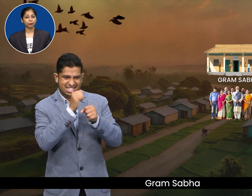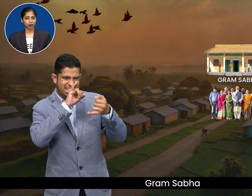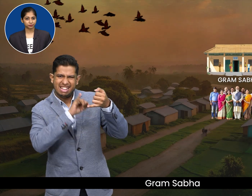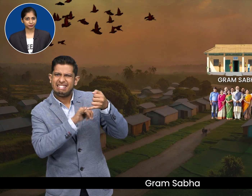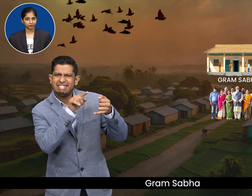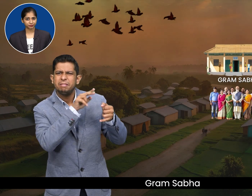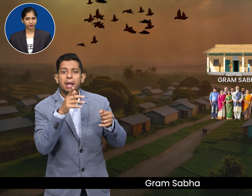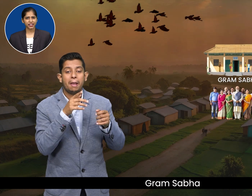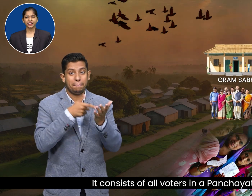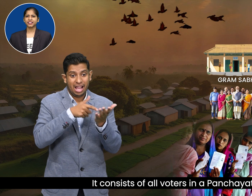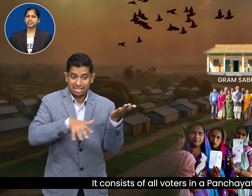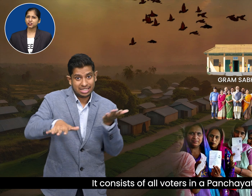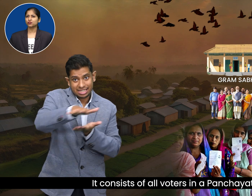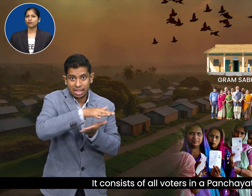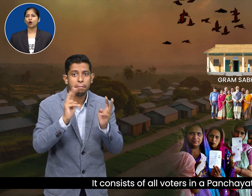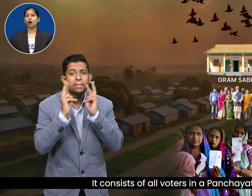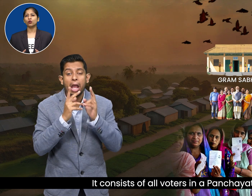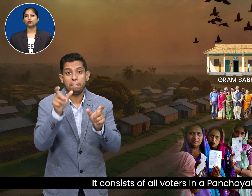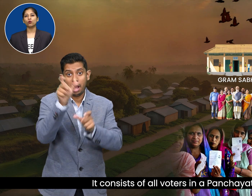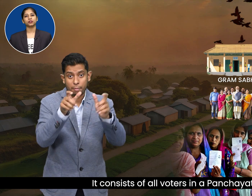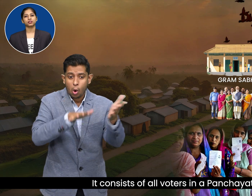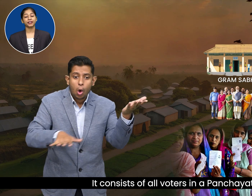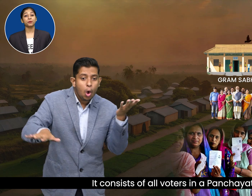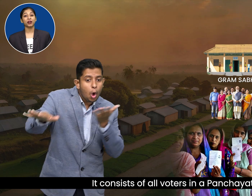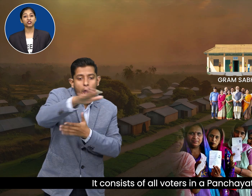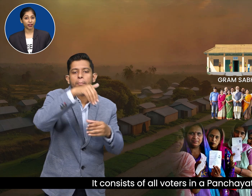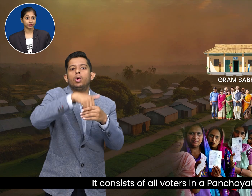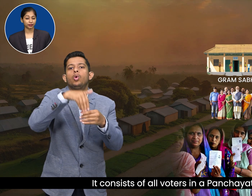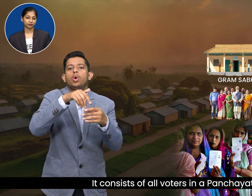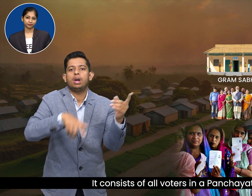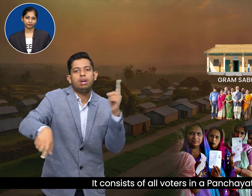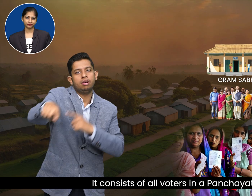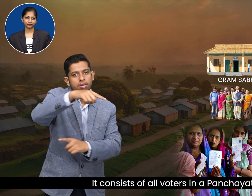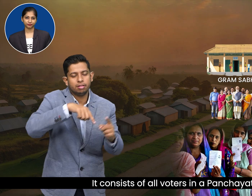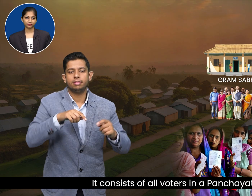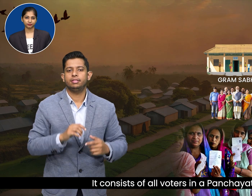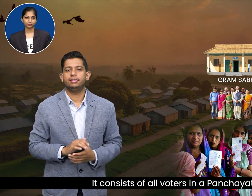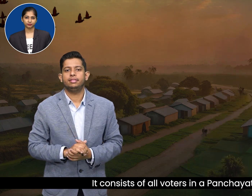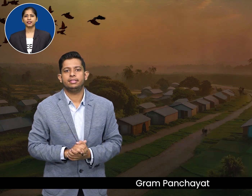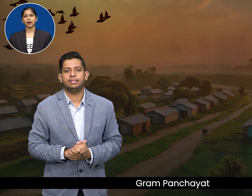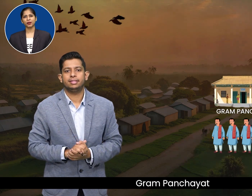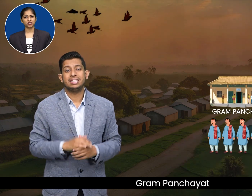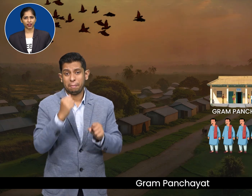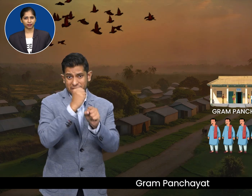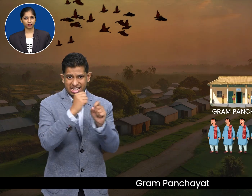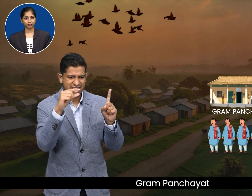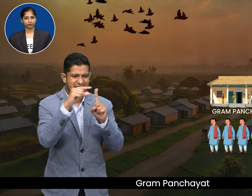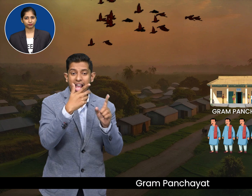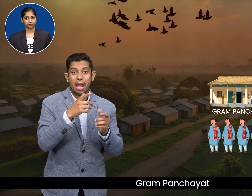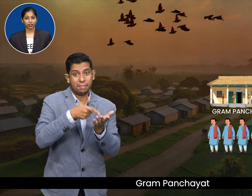Gram Sabha. It consists of all voters in a panchayat. Gram